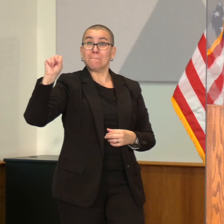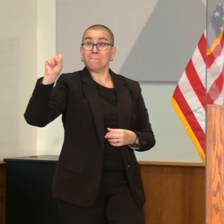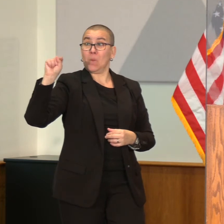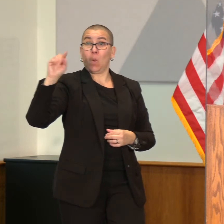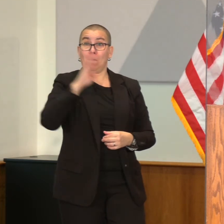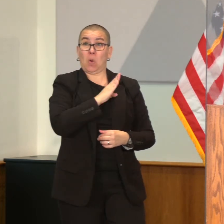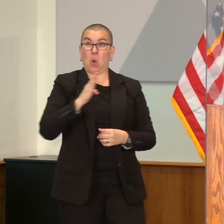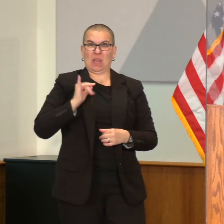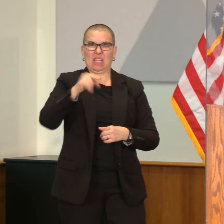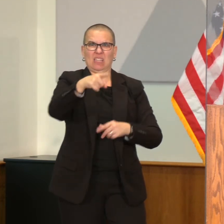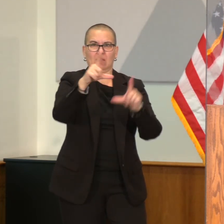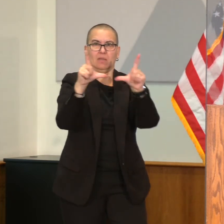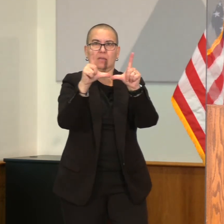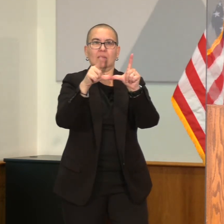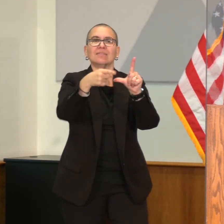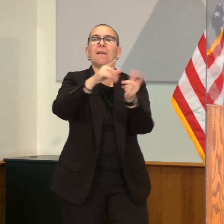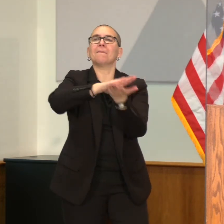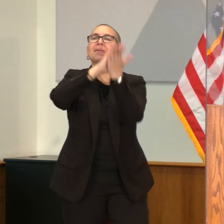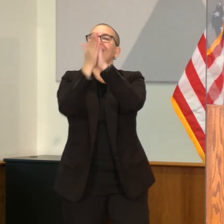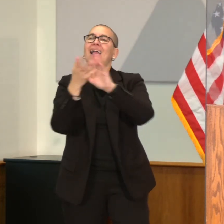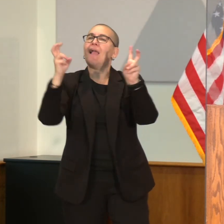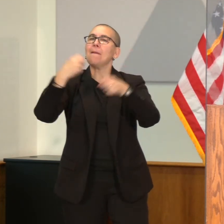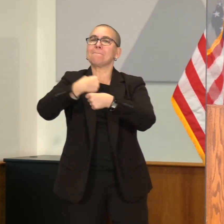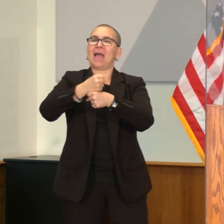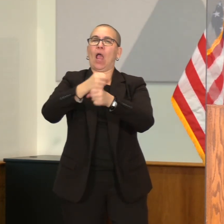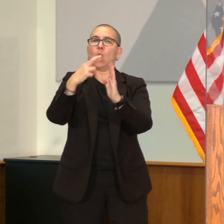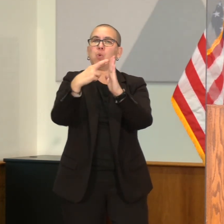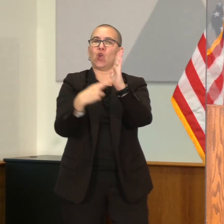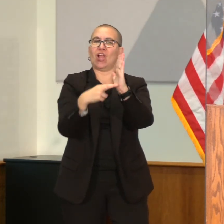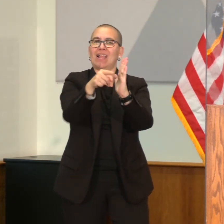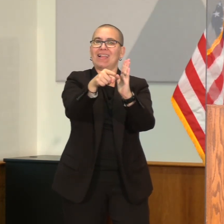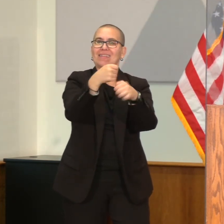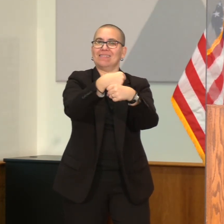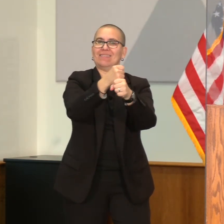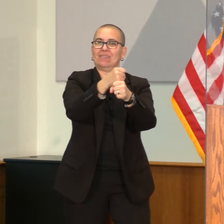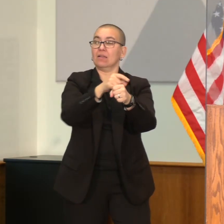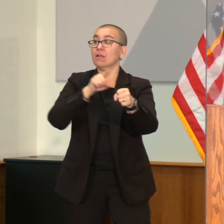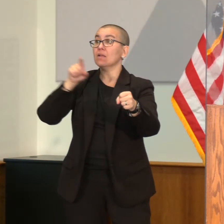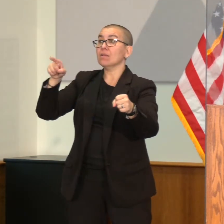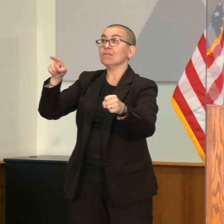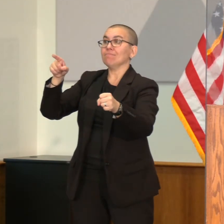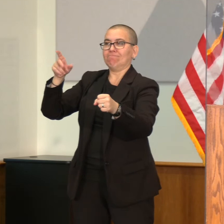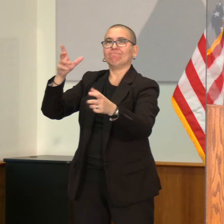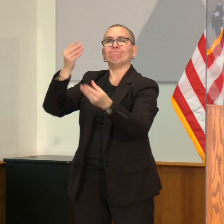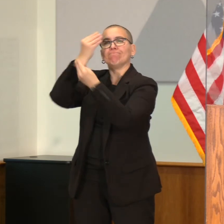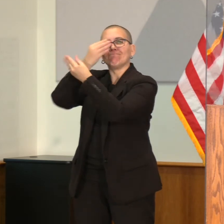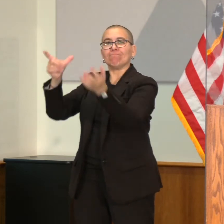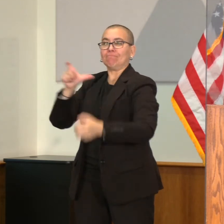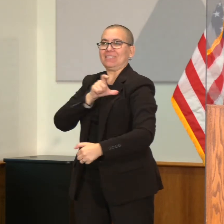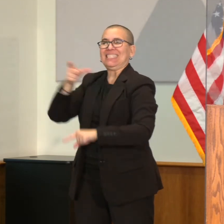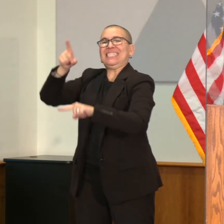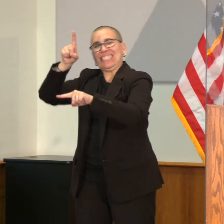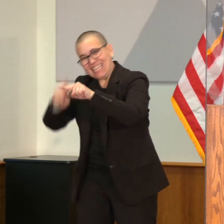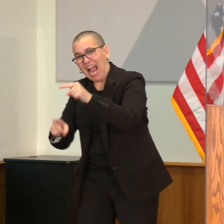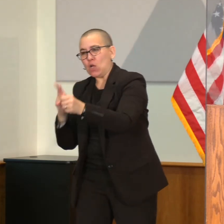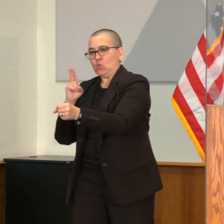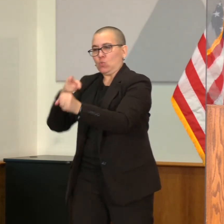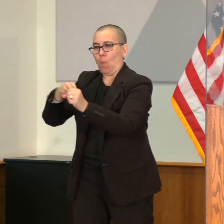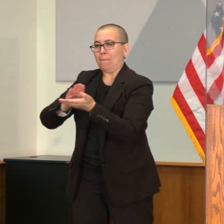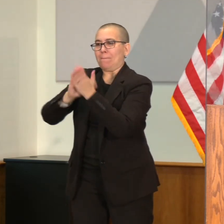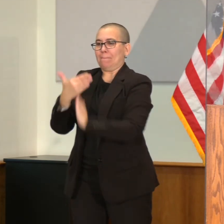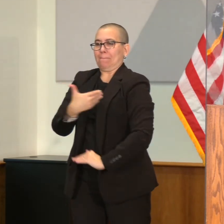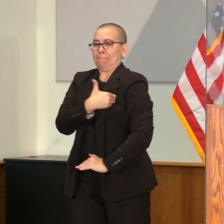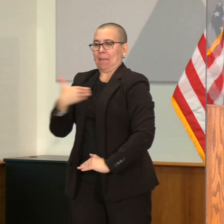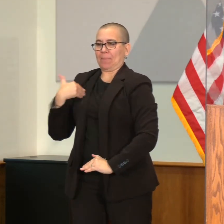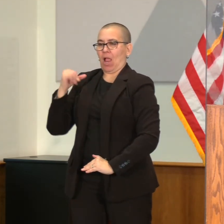long process. It's going to take all the steps that are involved in rulemaking. It ultimately has to be signed off by an administrative